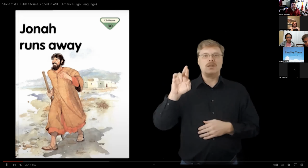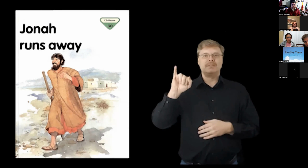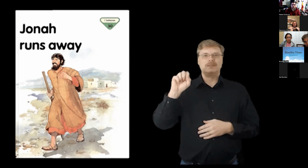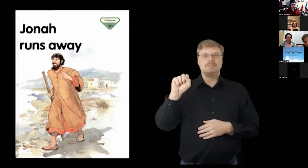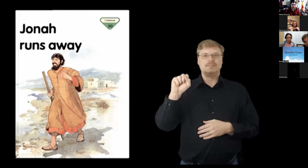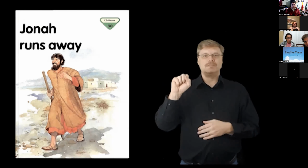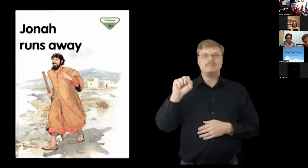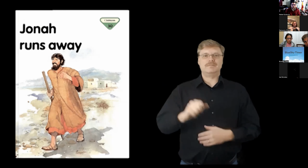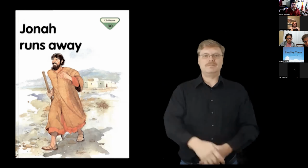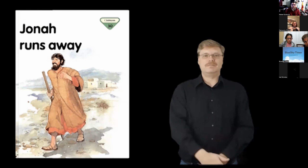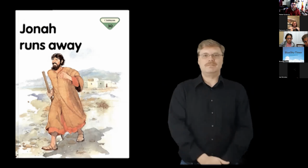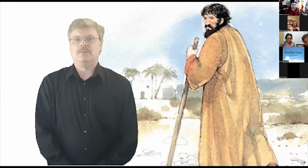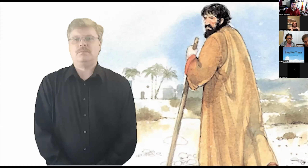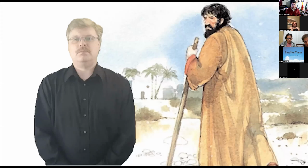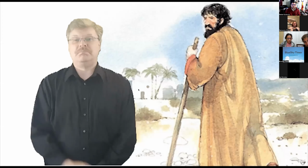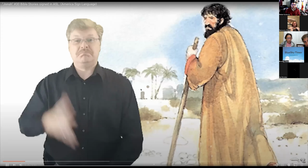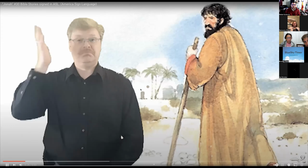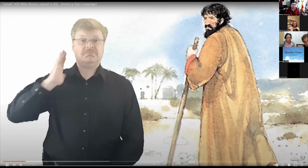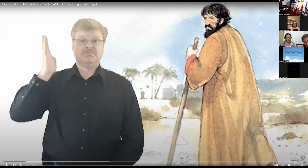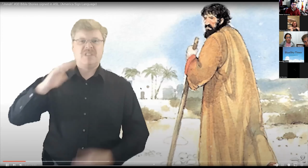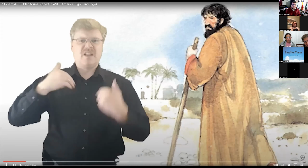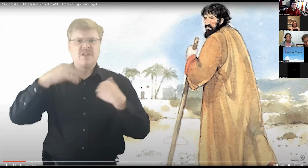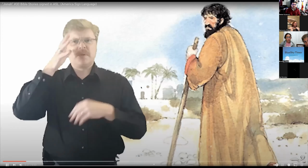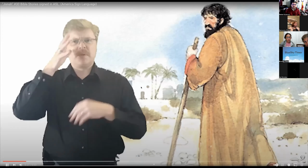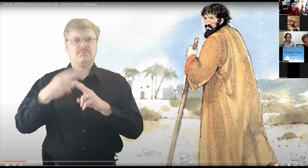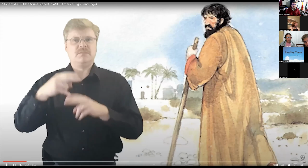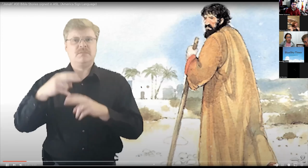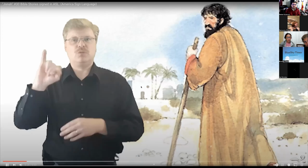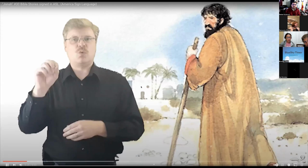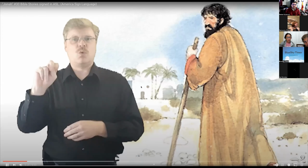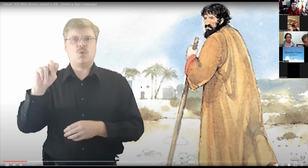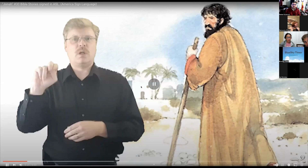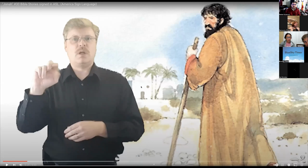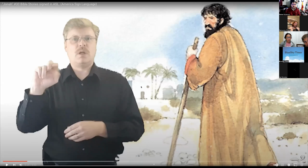Tony Morris made the drawing. So